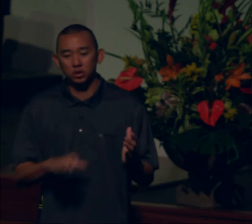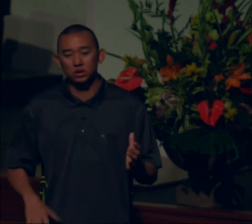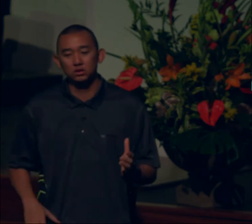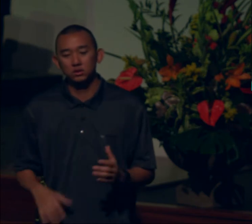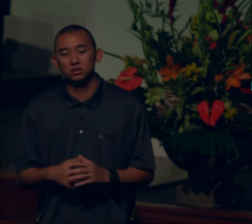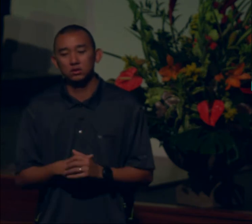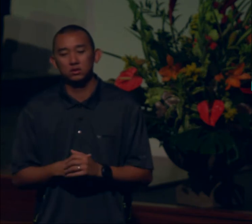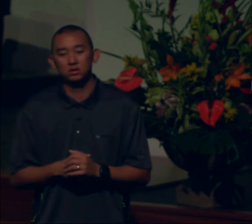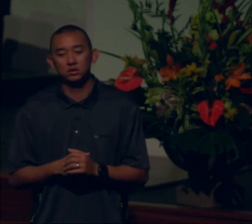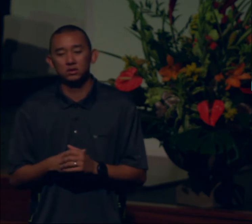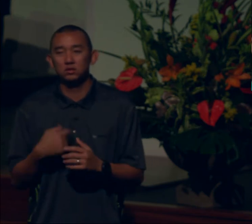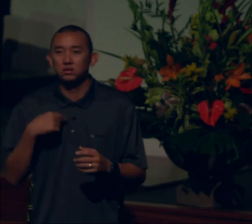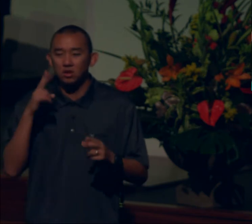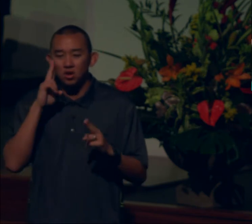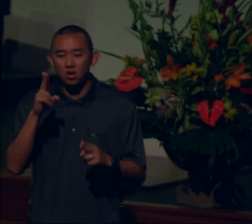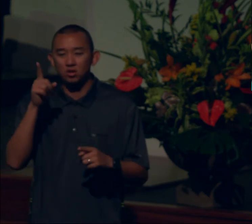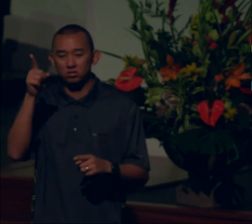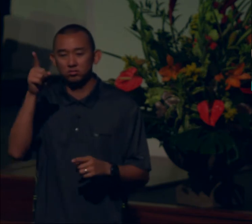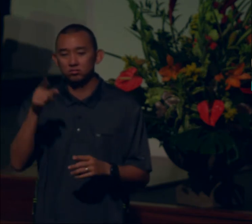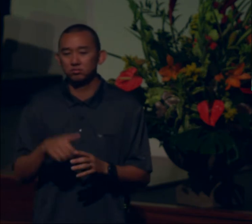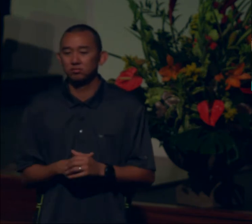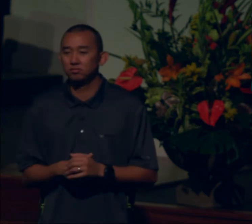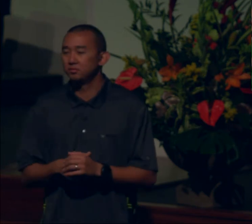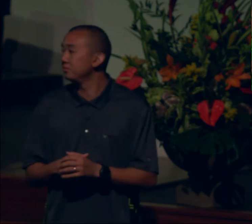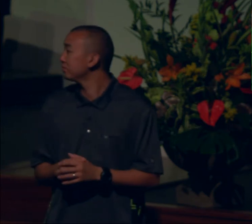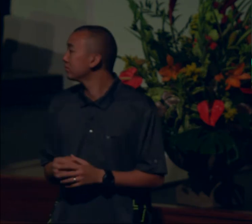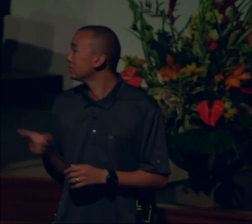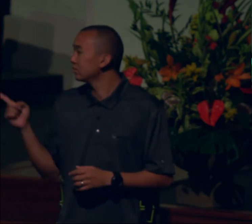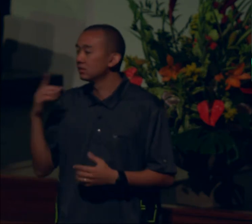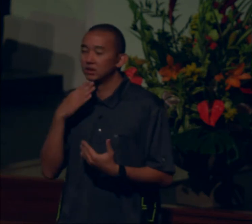done that. Amen. Thank you so much, Tom. Give him a hand.